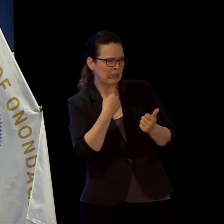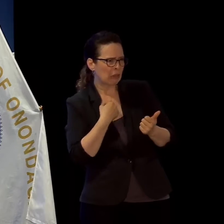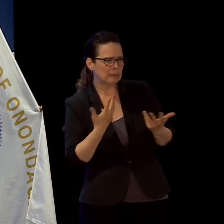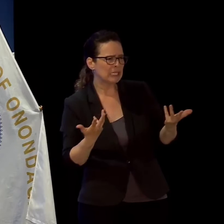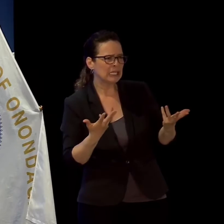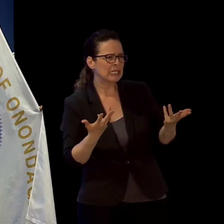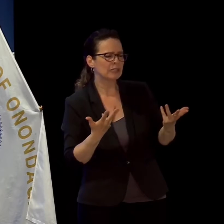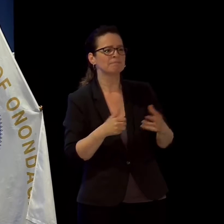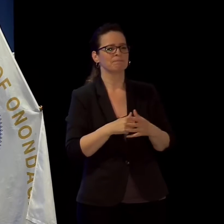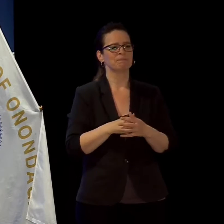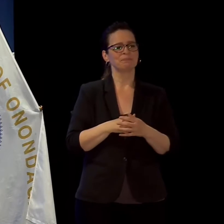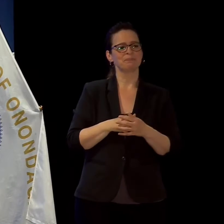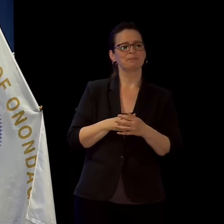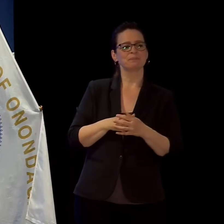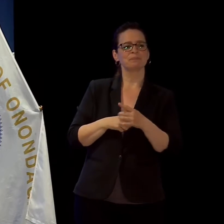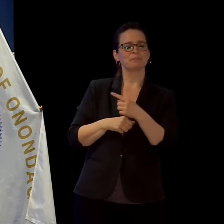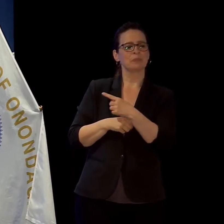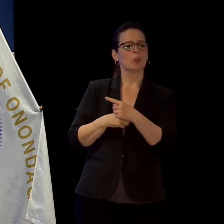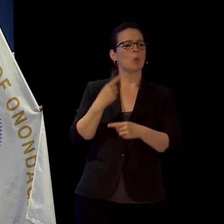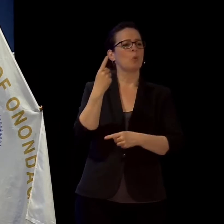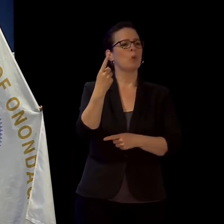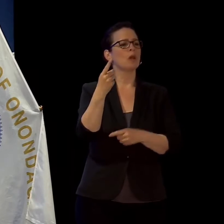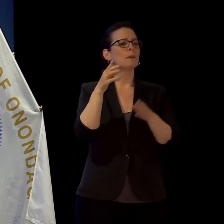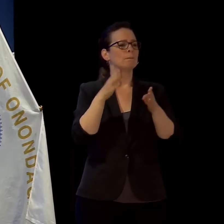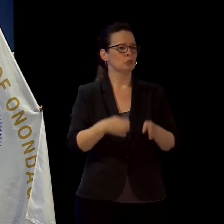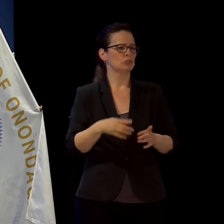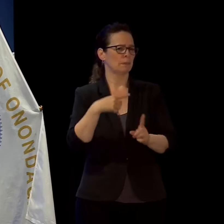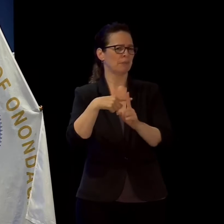of a case from that for Onondaga County.